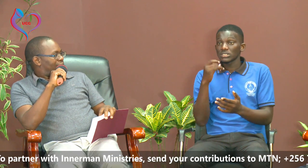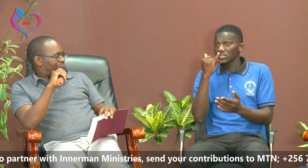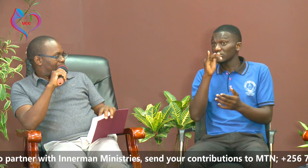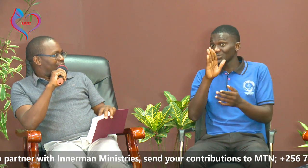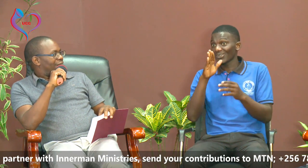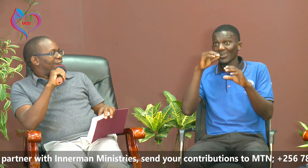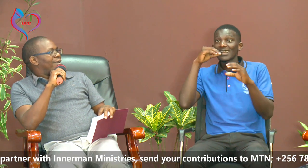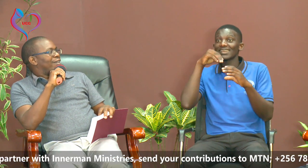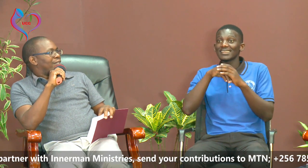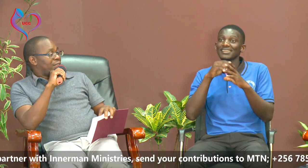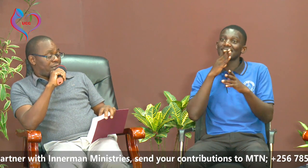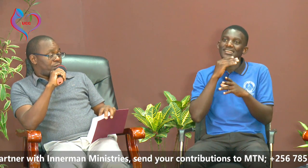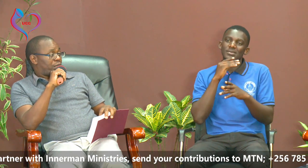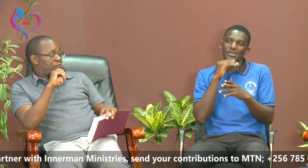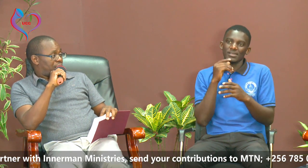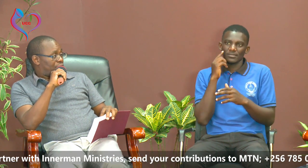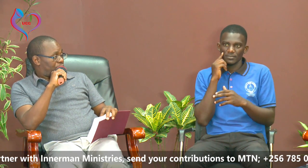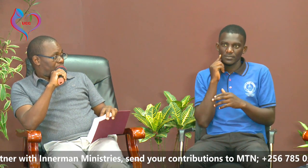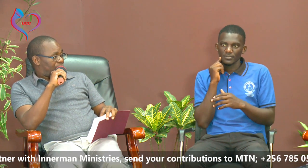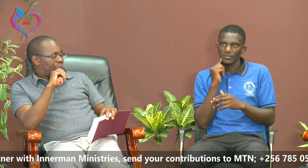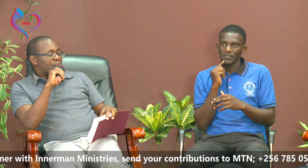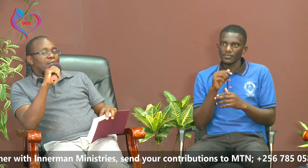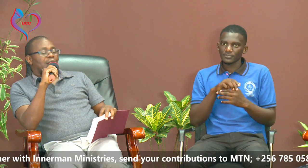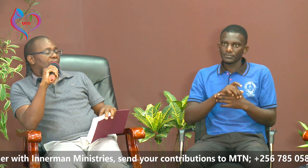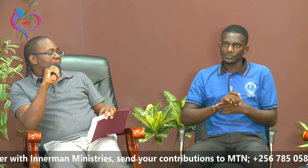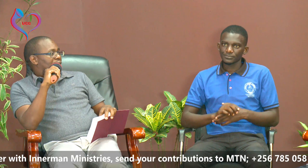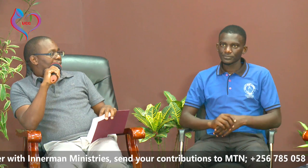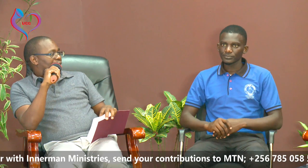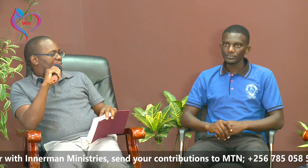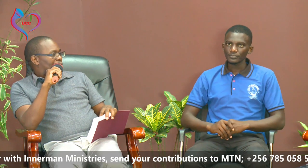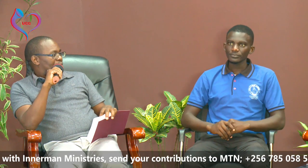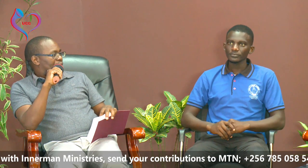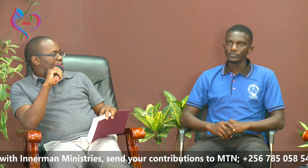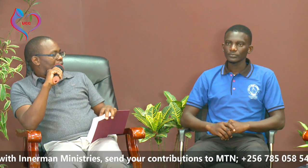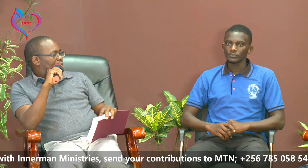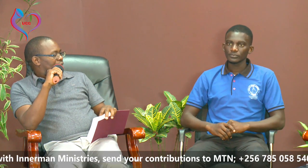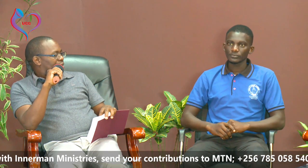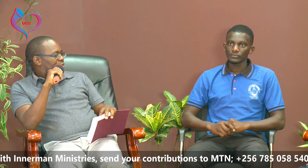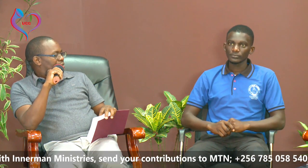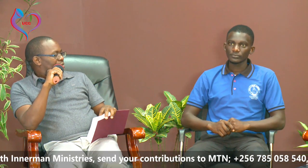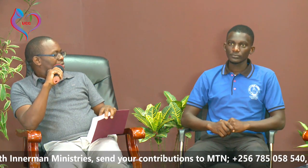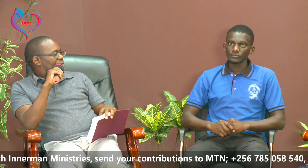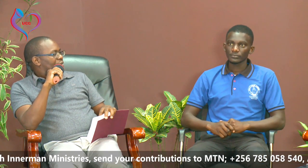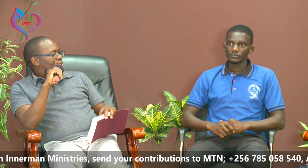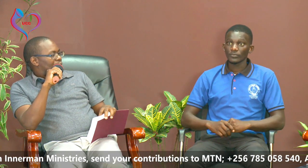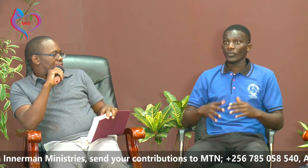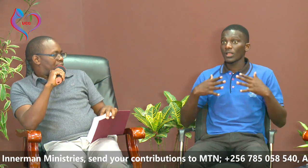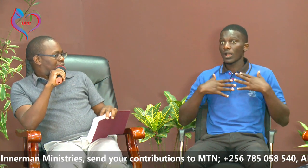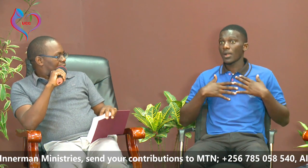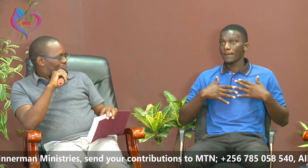Aha. Echo chili clear joli. We wow. Aha. Biba debi sato chia chiba debi. Body. Body is this